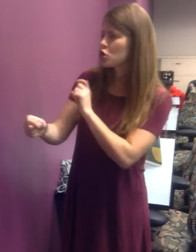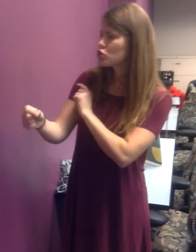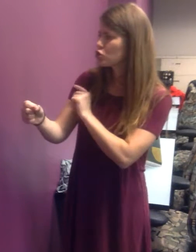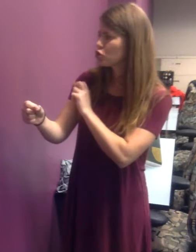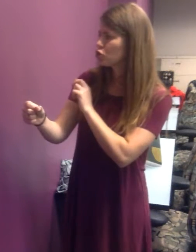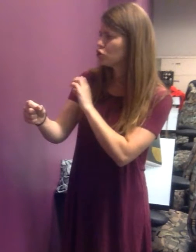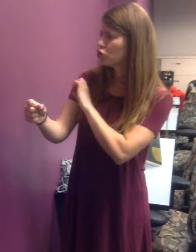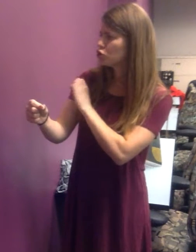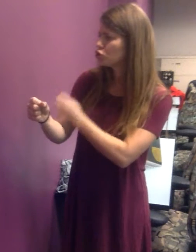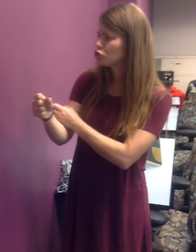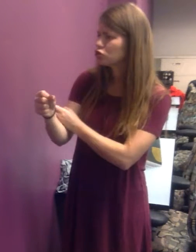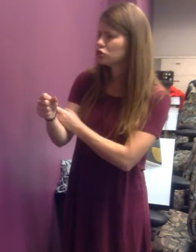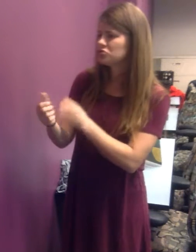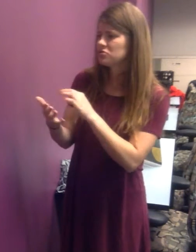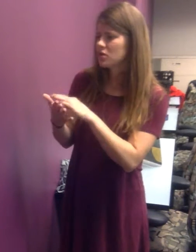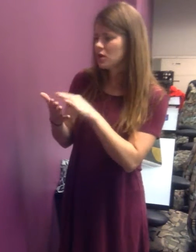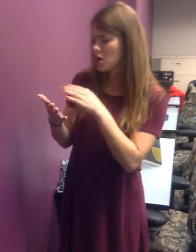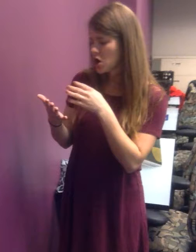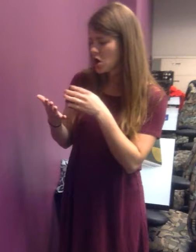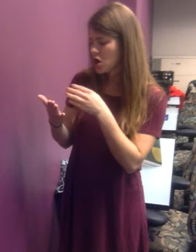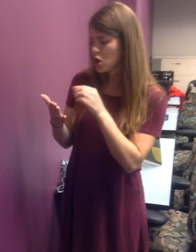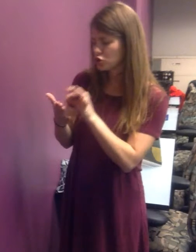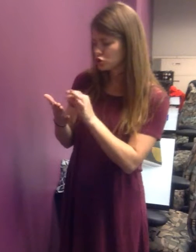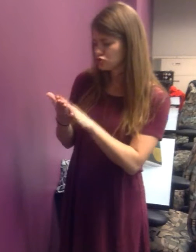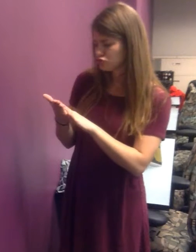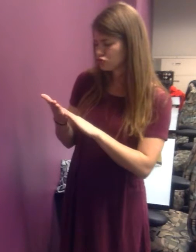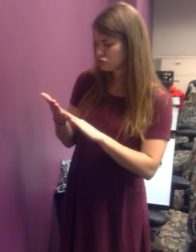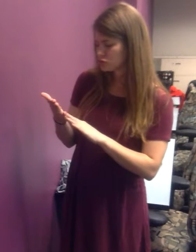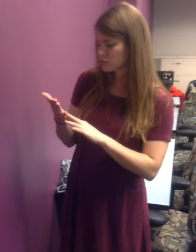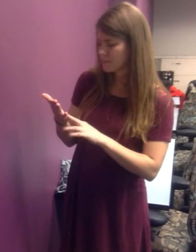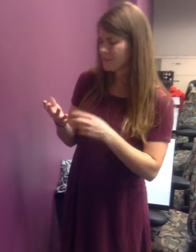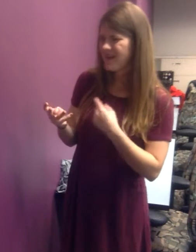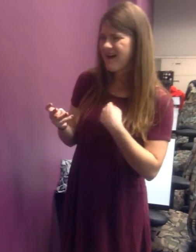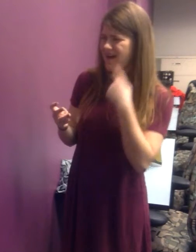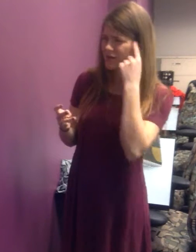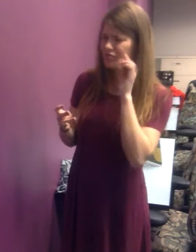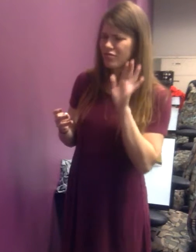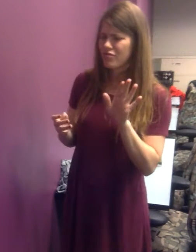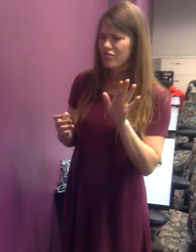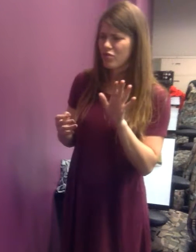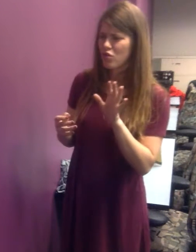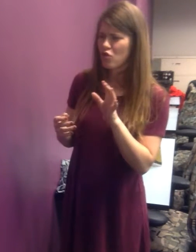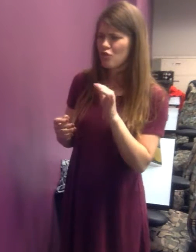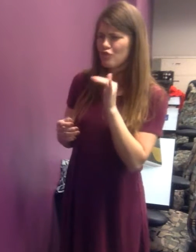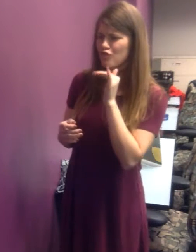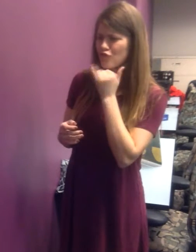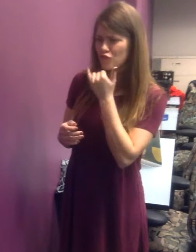philosophically inconsistent, but it's also politically disadvantageous, and we've worked hard to make that so, by the way. The left is not here to support the right